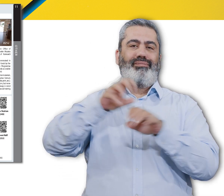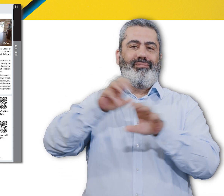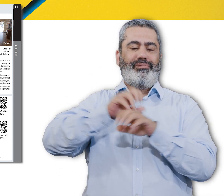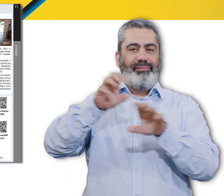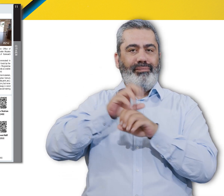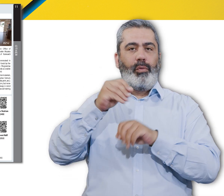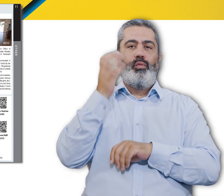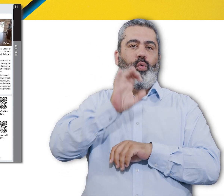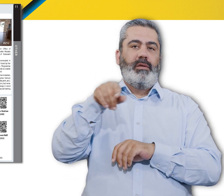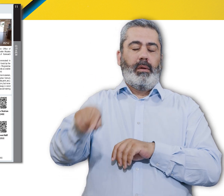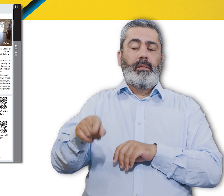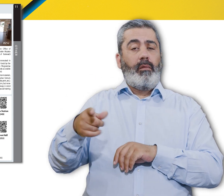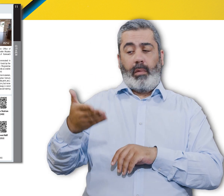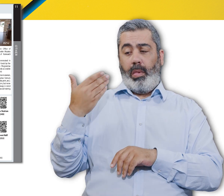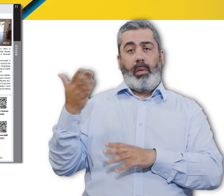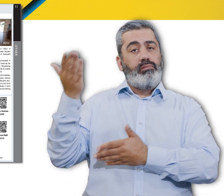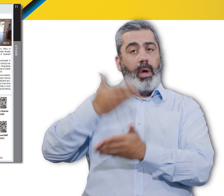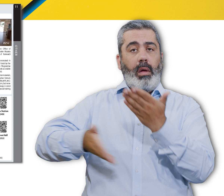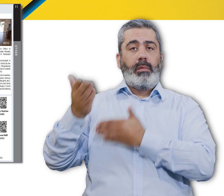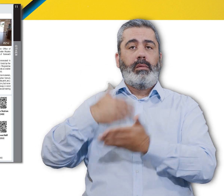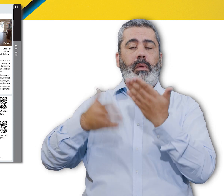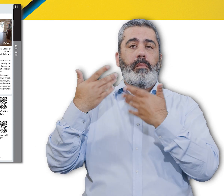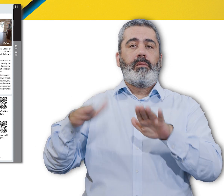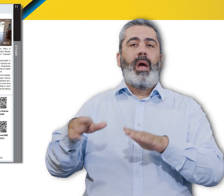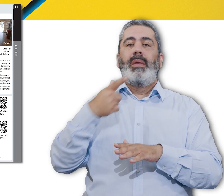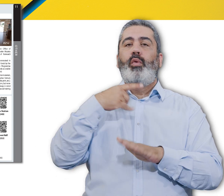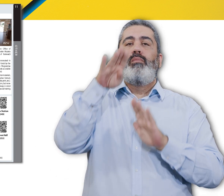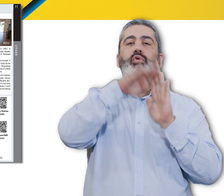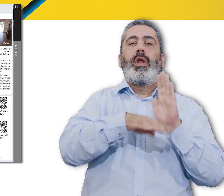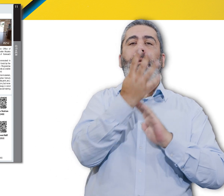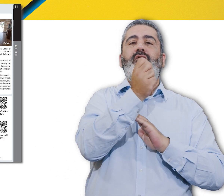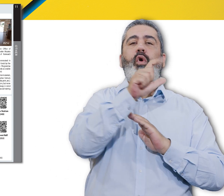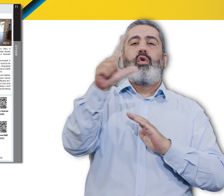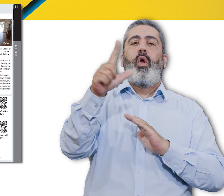the Inter-IPA Cross-Border Cooperation Program Greece-Albania